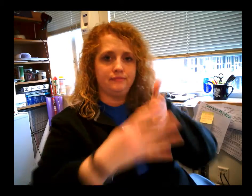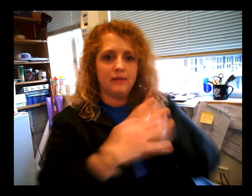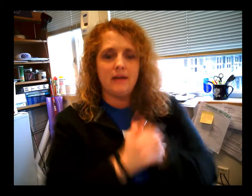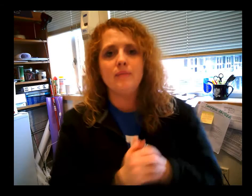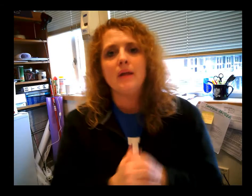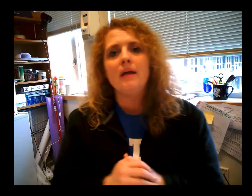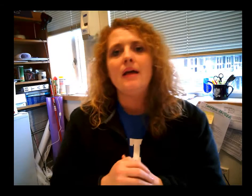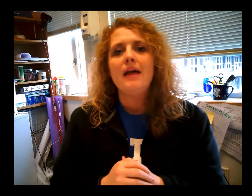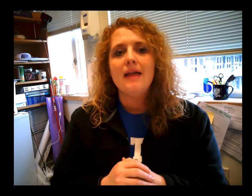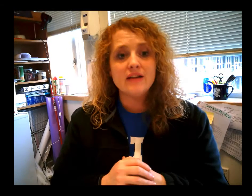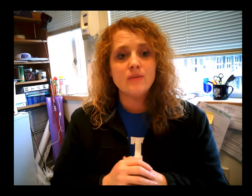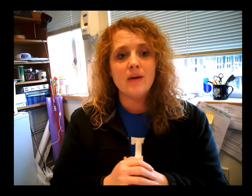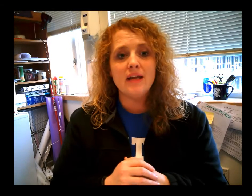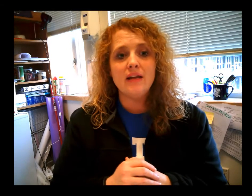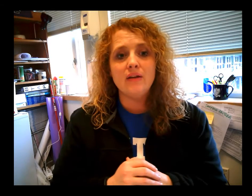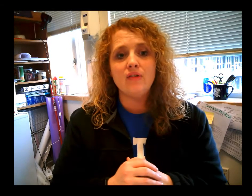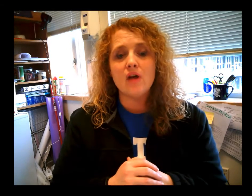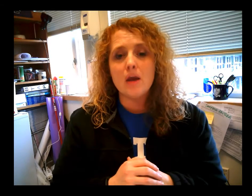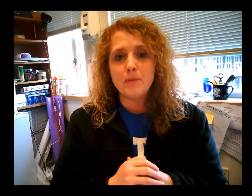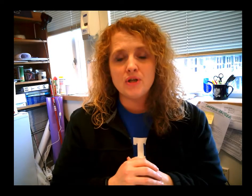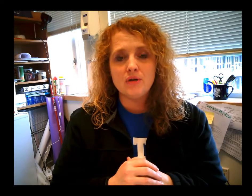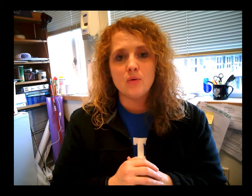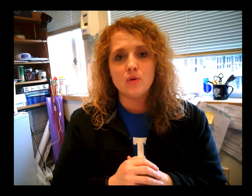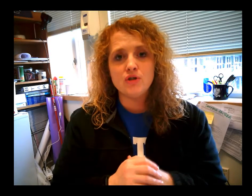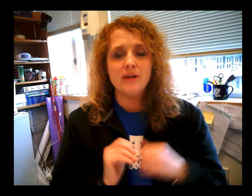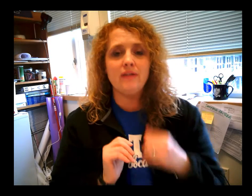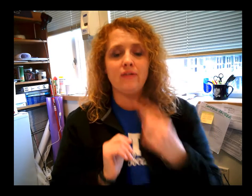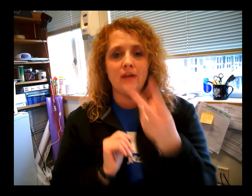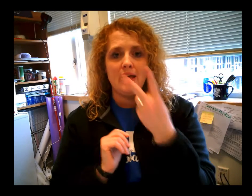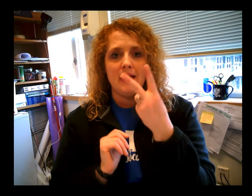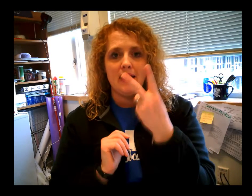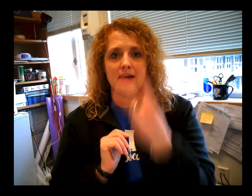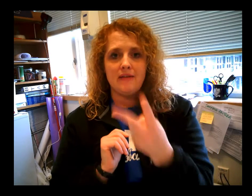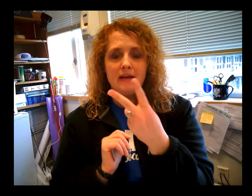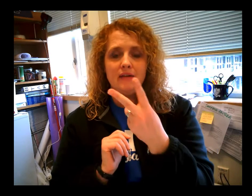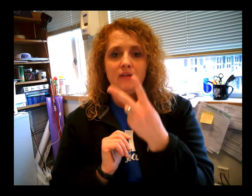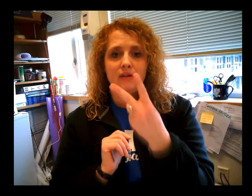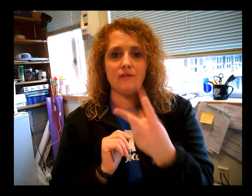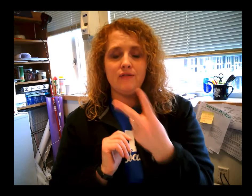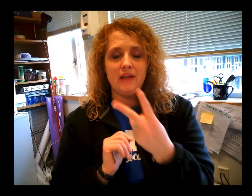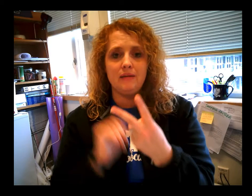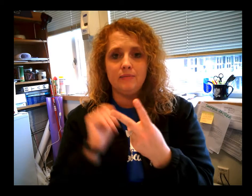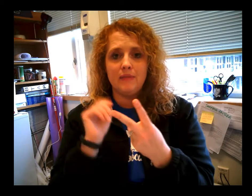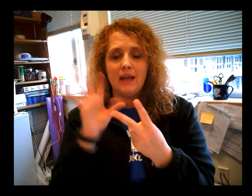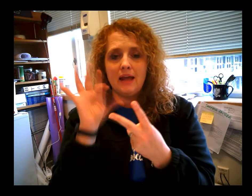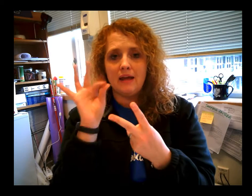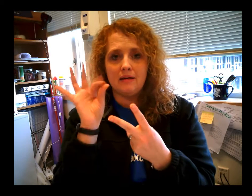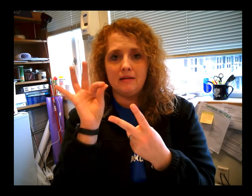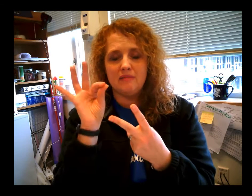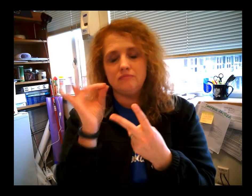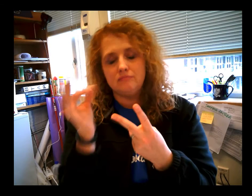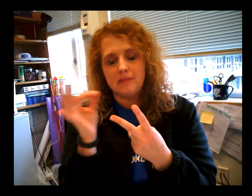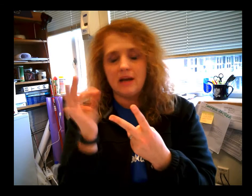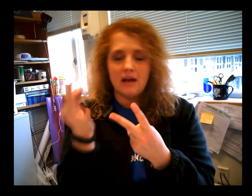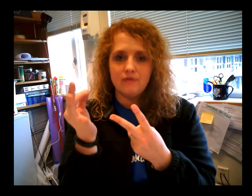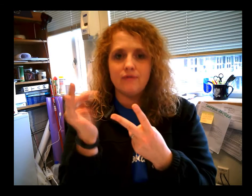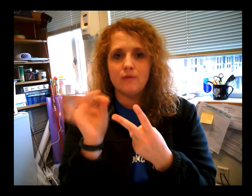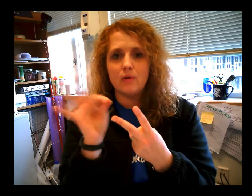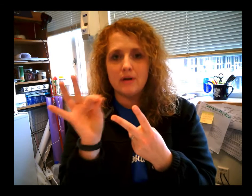Okay? Next one is option or choice, and that is a V and an F or a